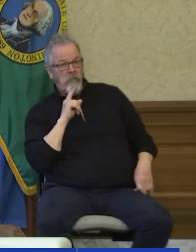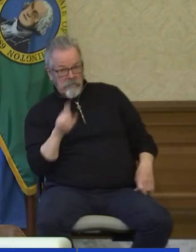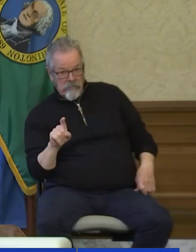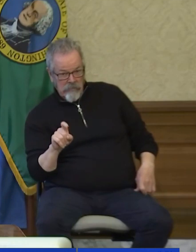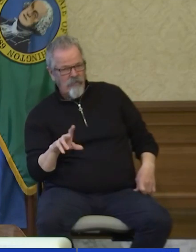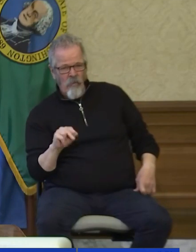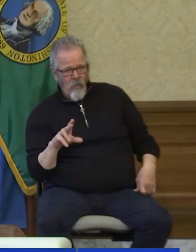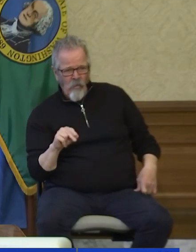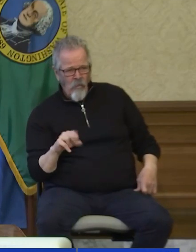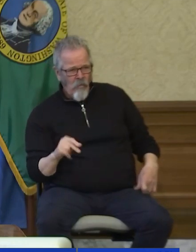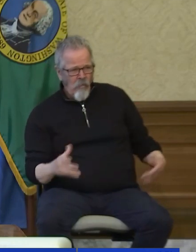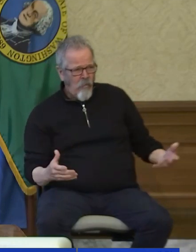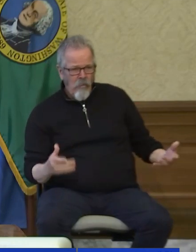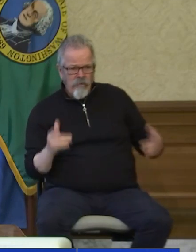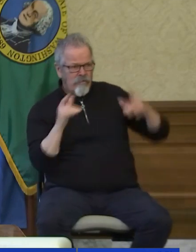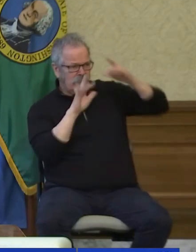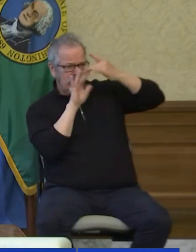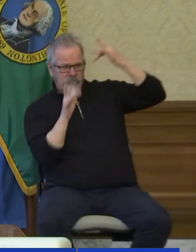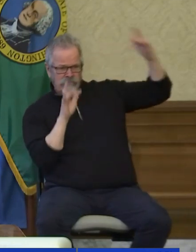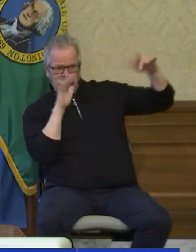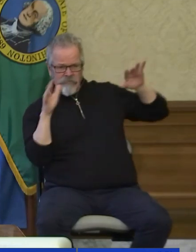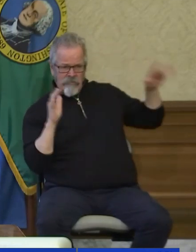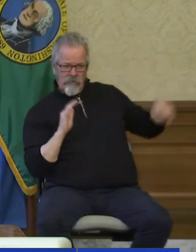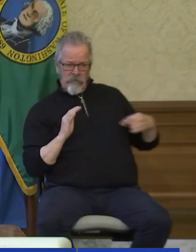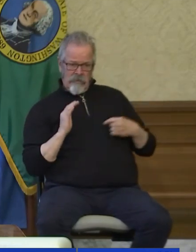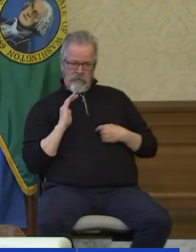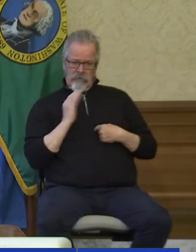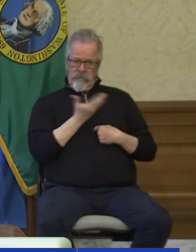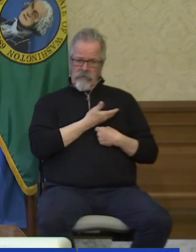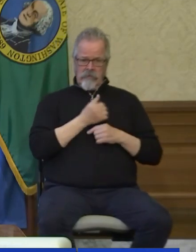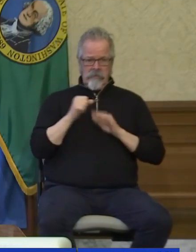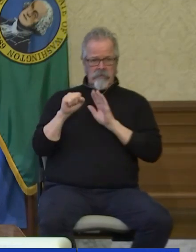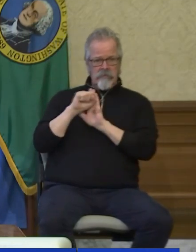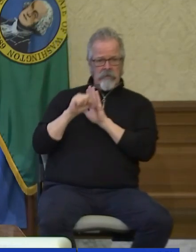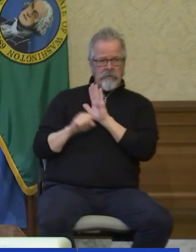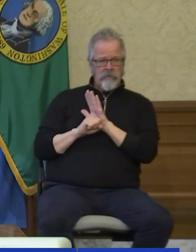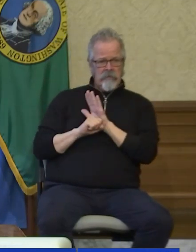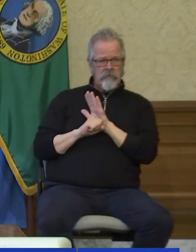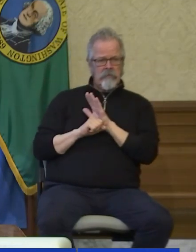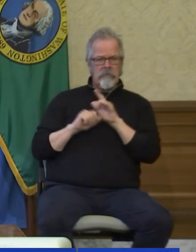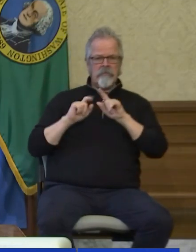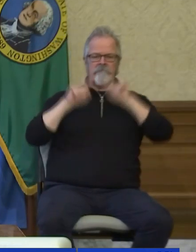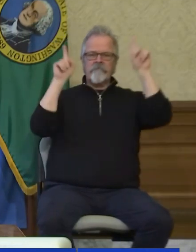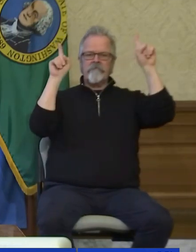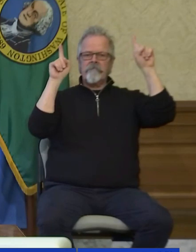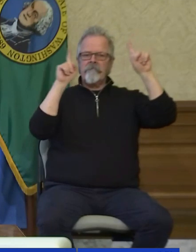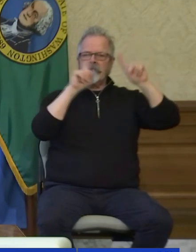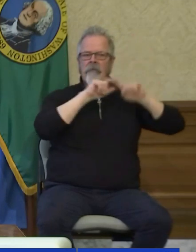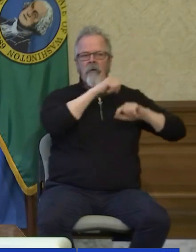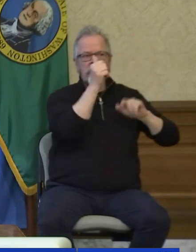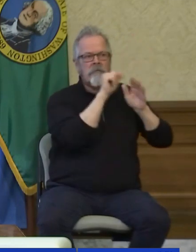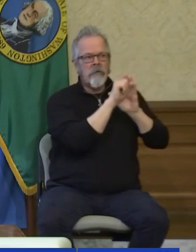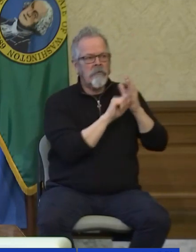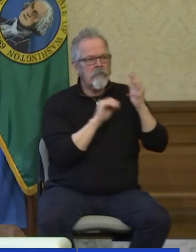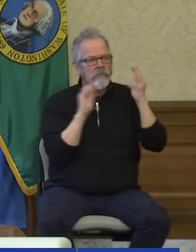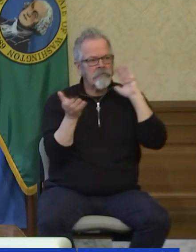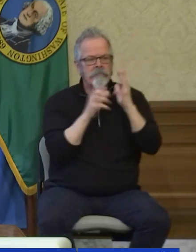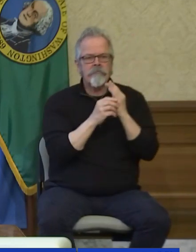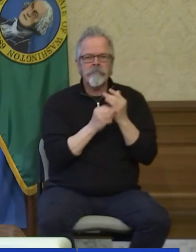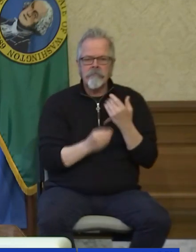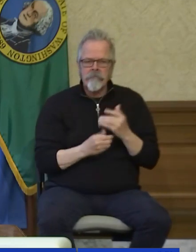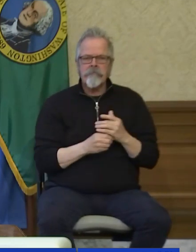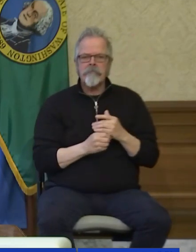disease. Therefore, some counties with lower numbers of cases and deaths, as well as if they have